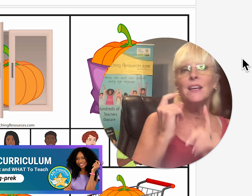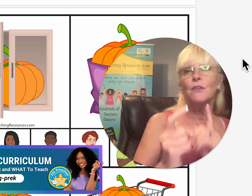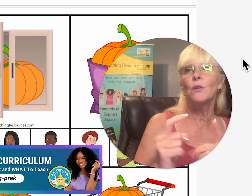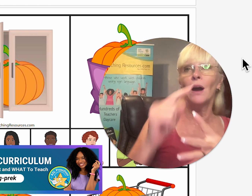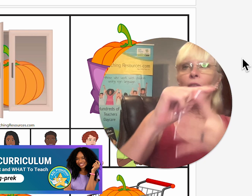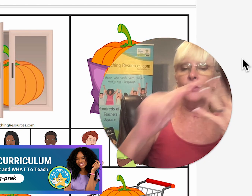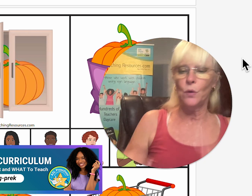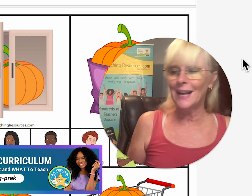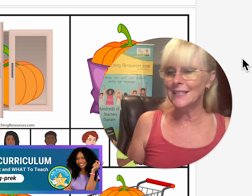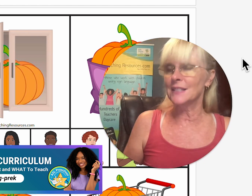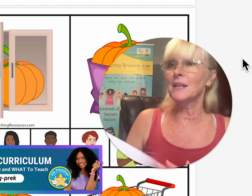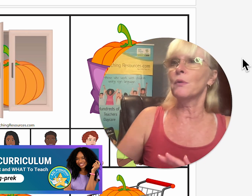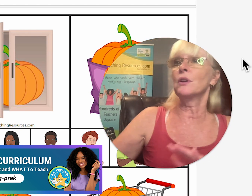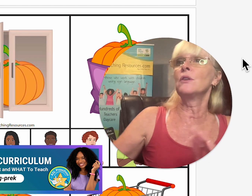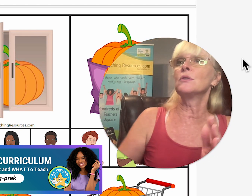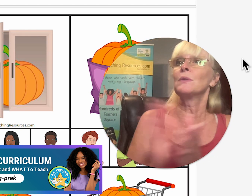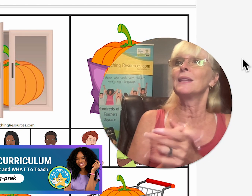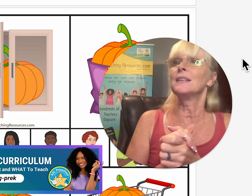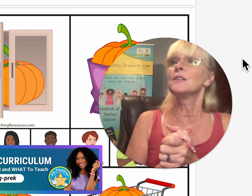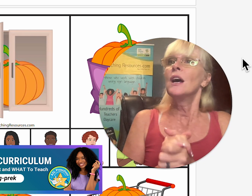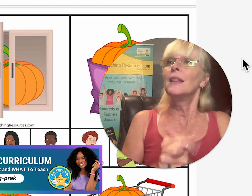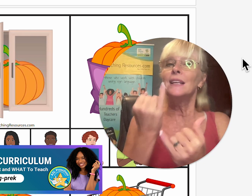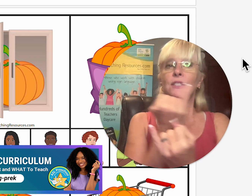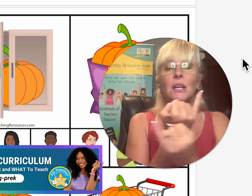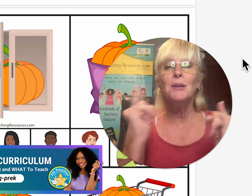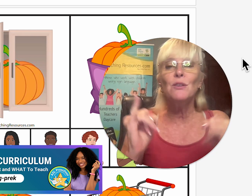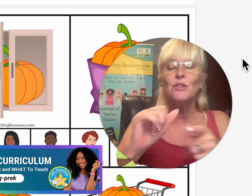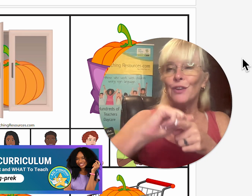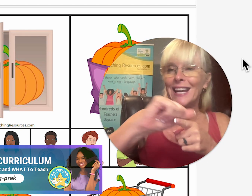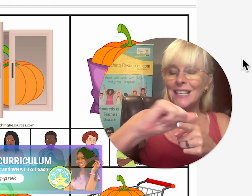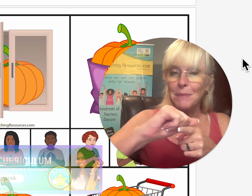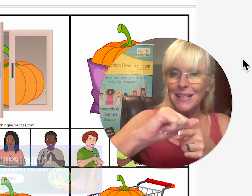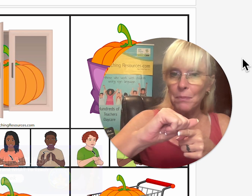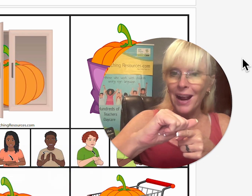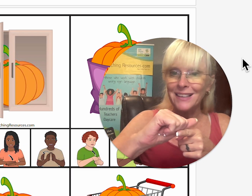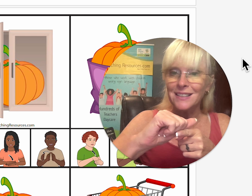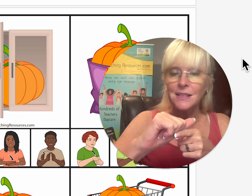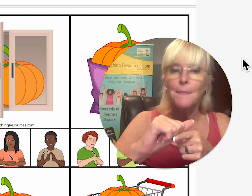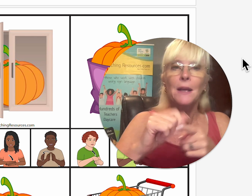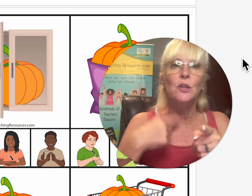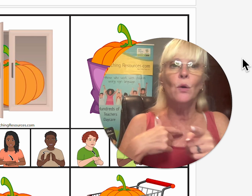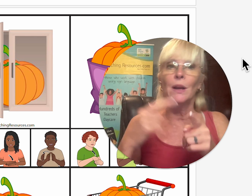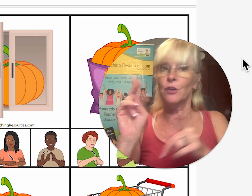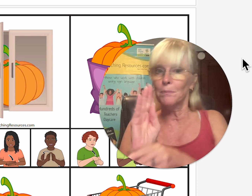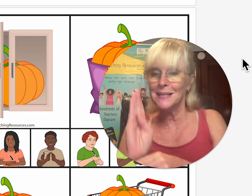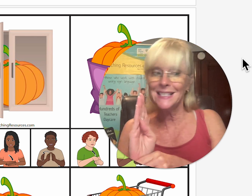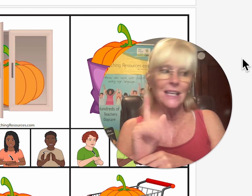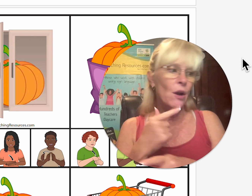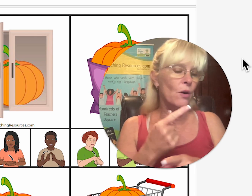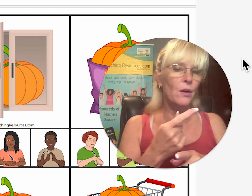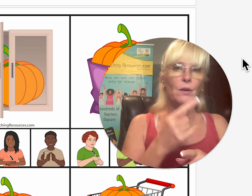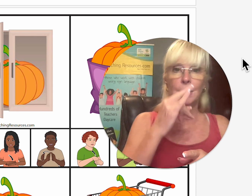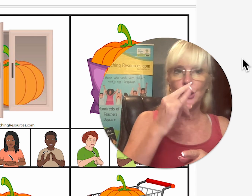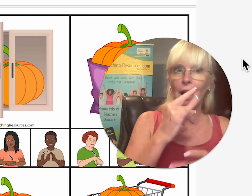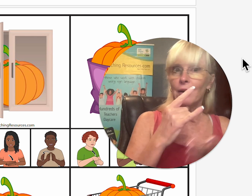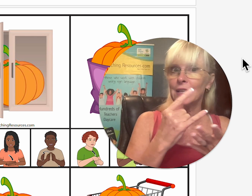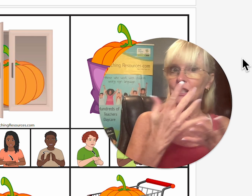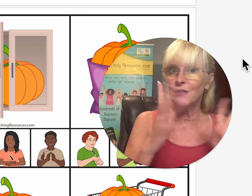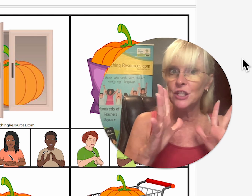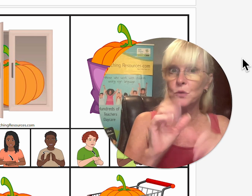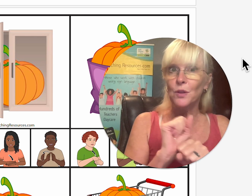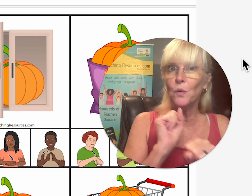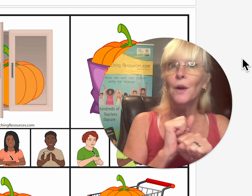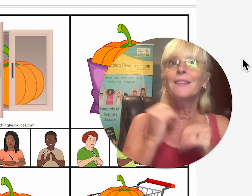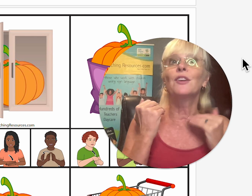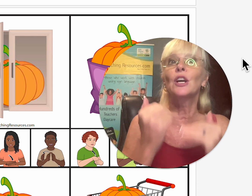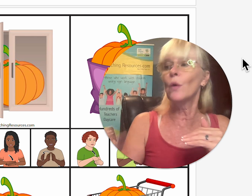ahead and give you a few ideas that we're going to use with these. These can be used for independent practice. So if you're busy or the child is